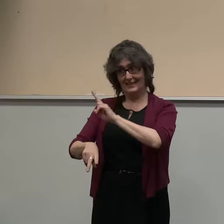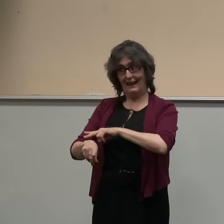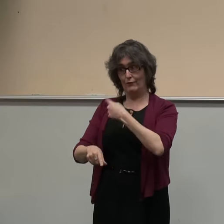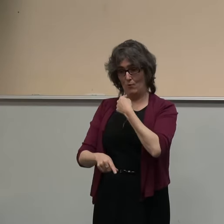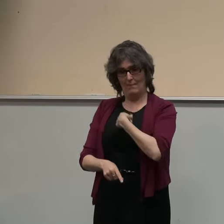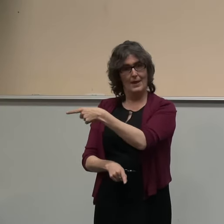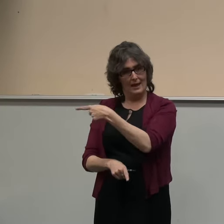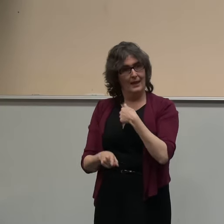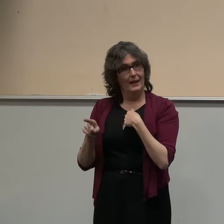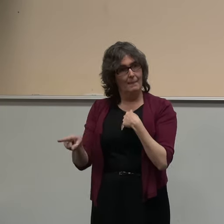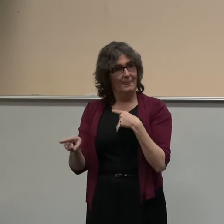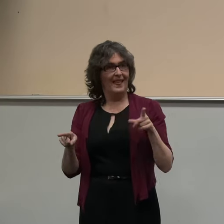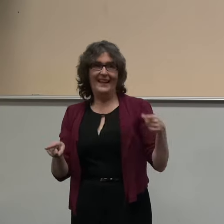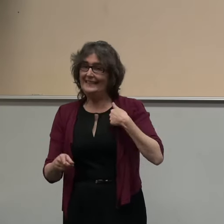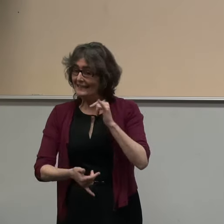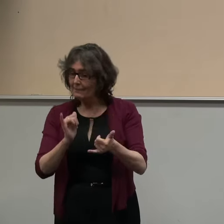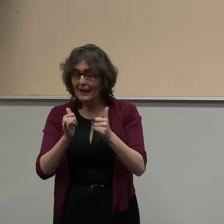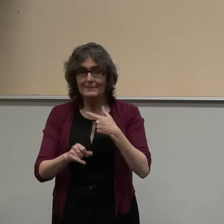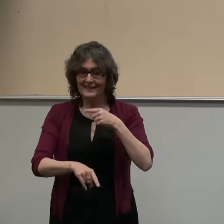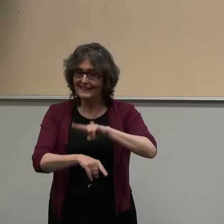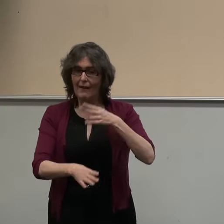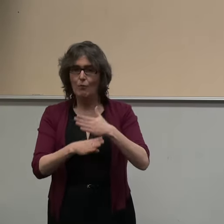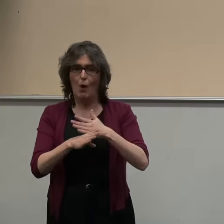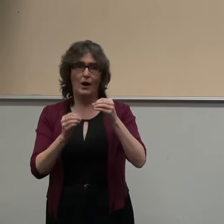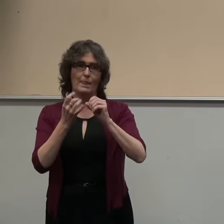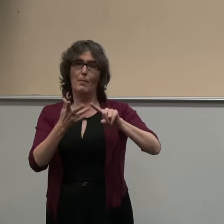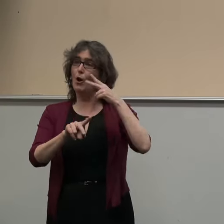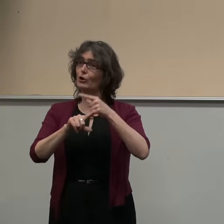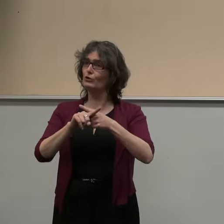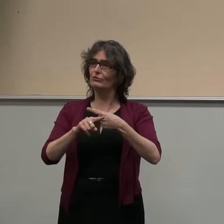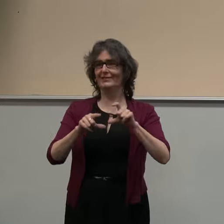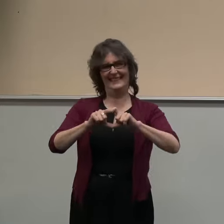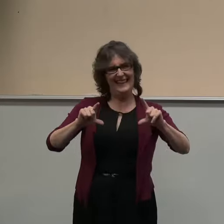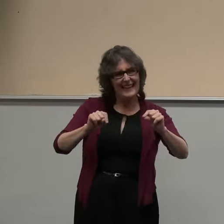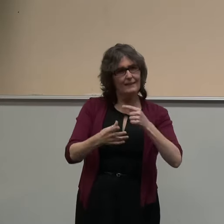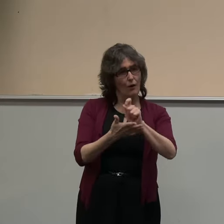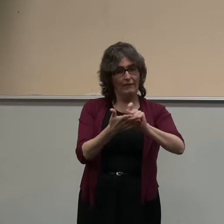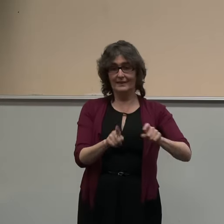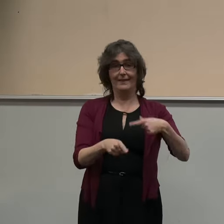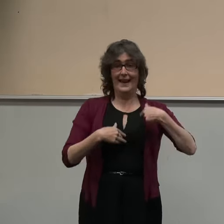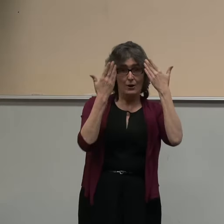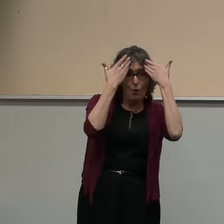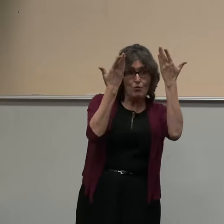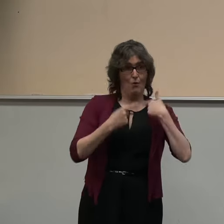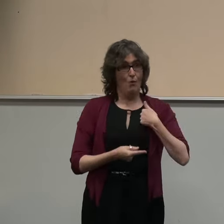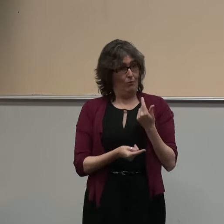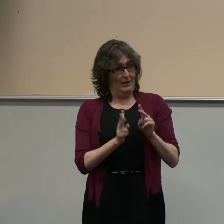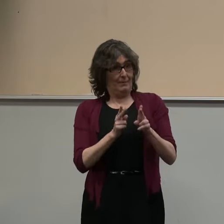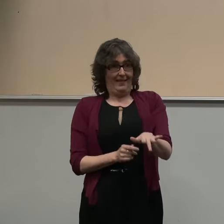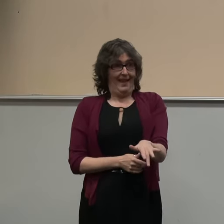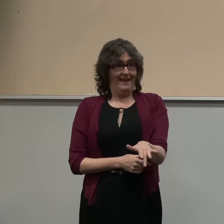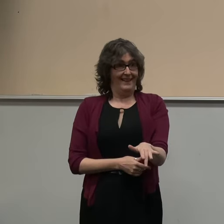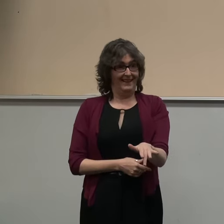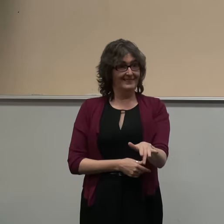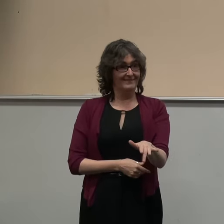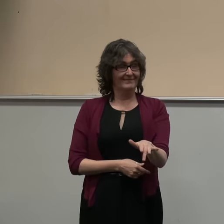that box office know it's an interpreted performance. So there are serious communication issues within the hierarchies within the theatre. And even if